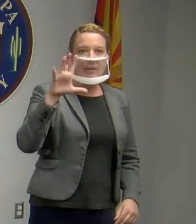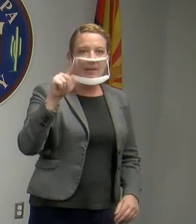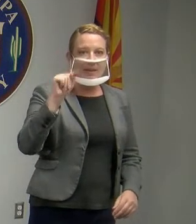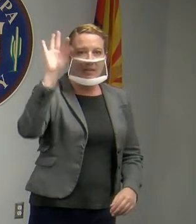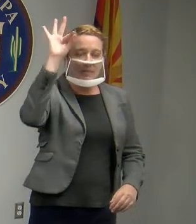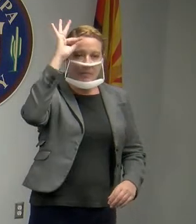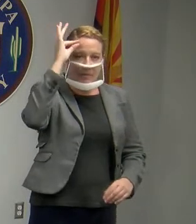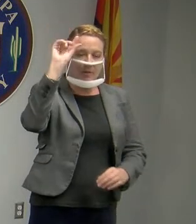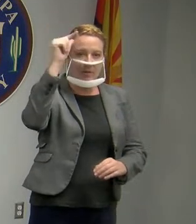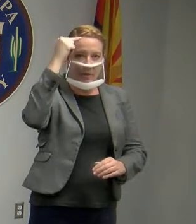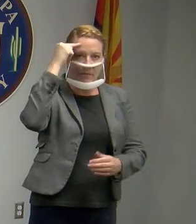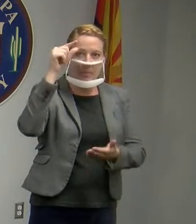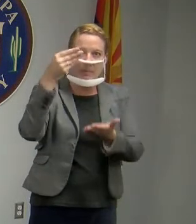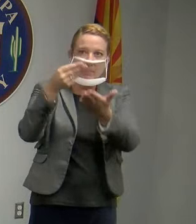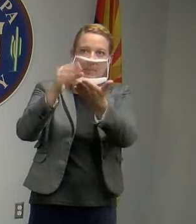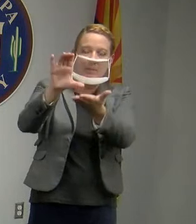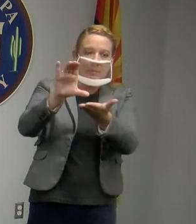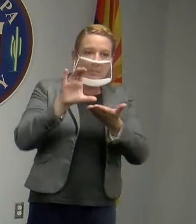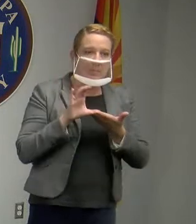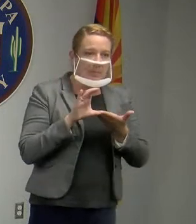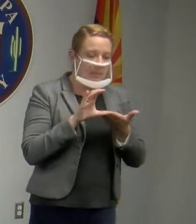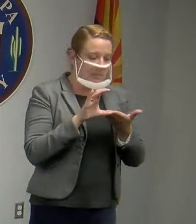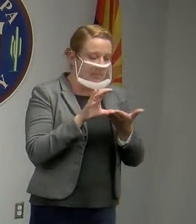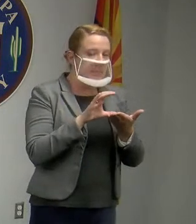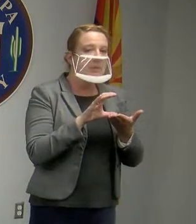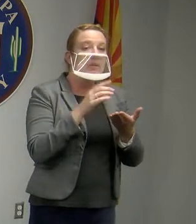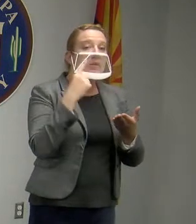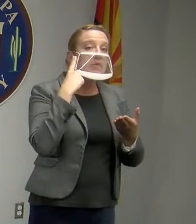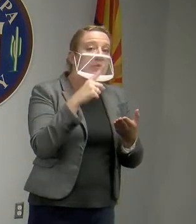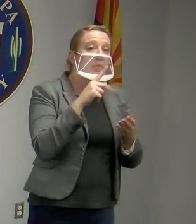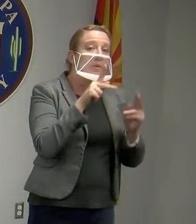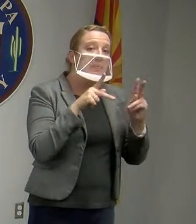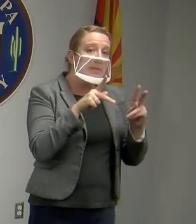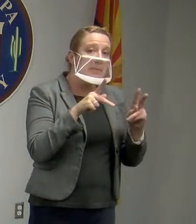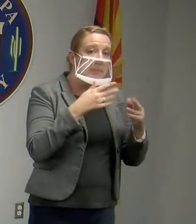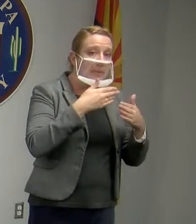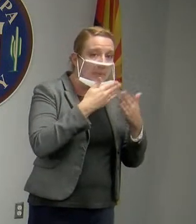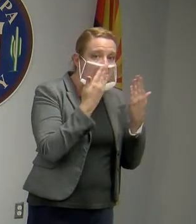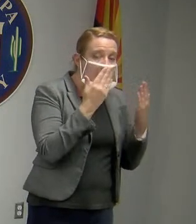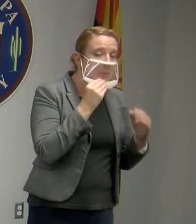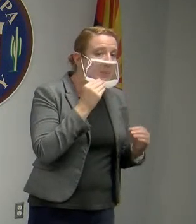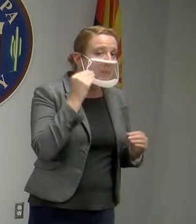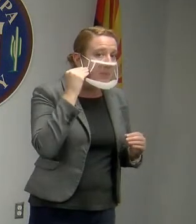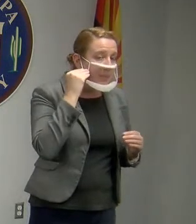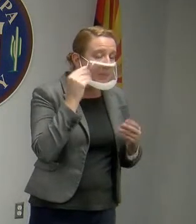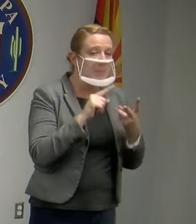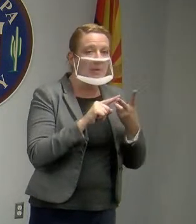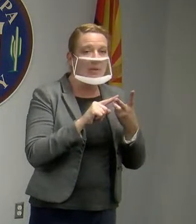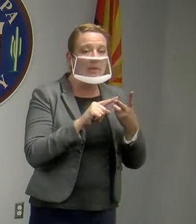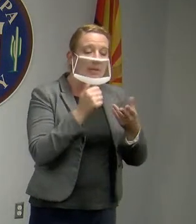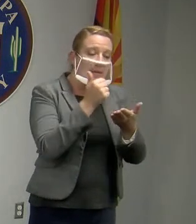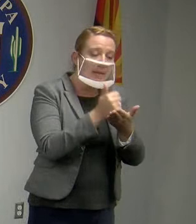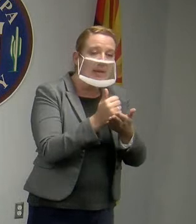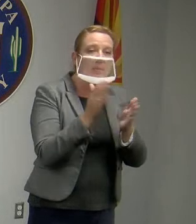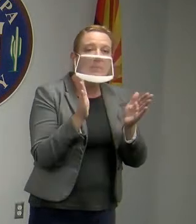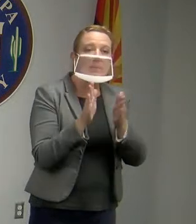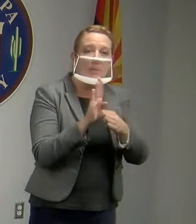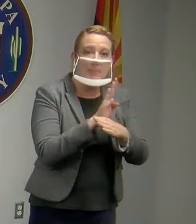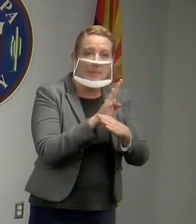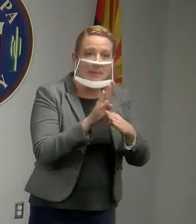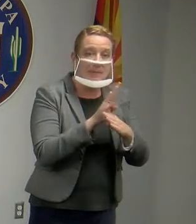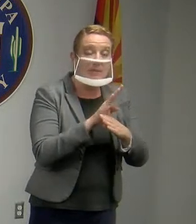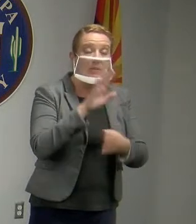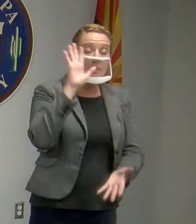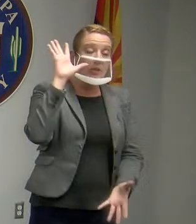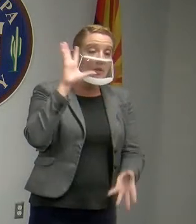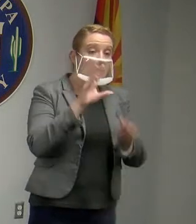Congress. Those include, among many things, homeless response and prevention, and also small business assistance. The total dollar